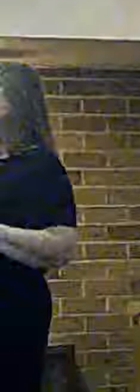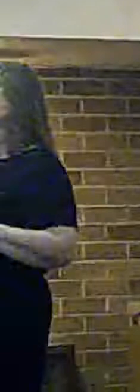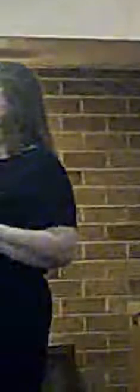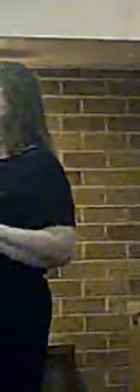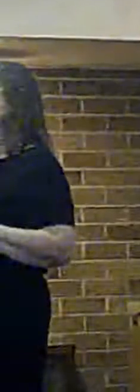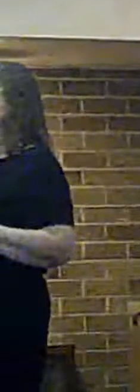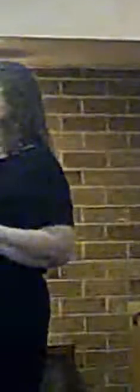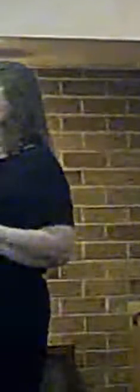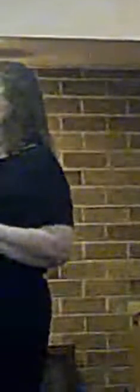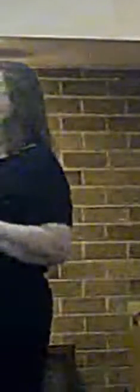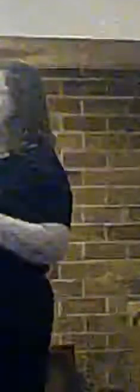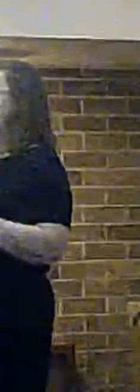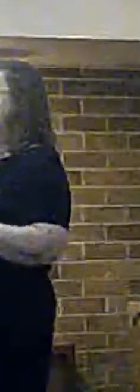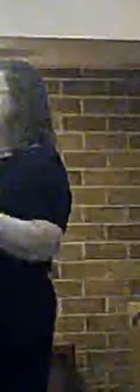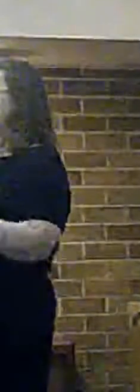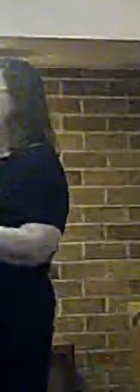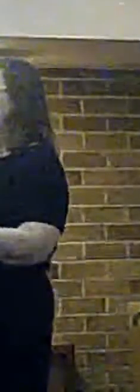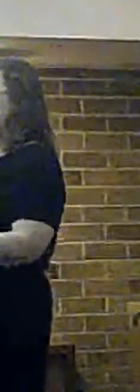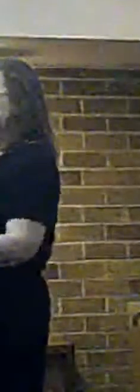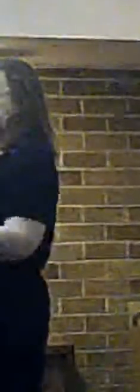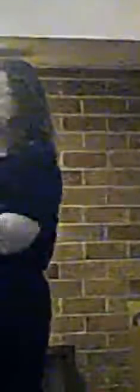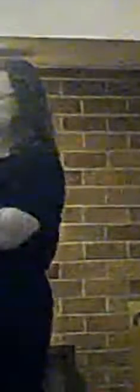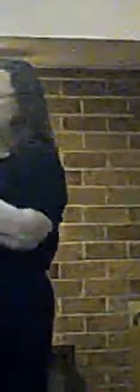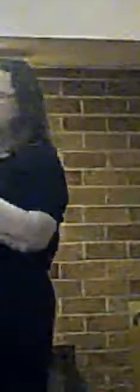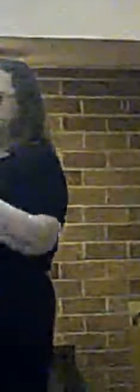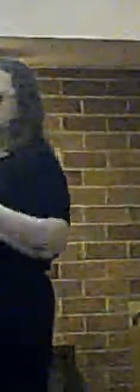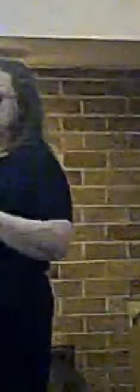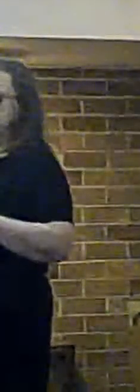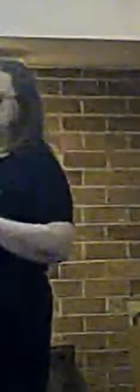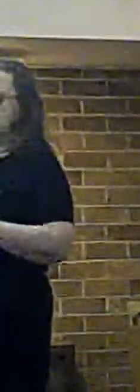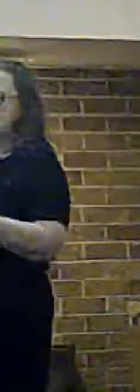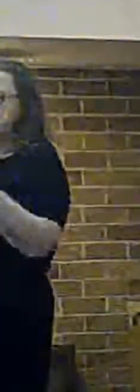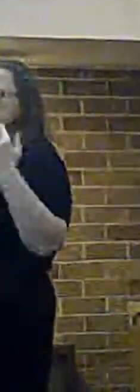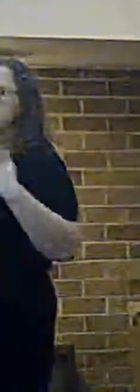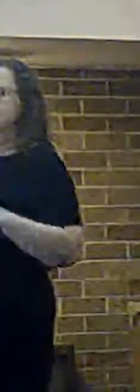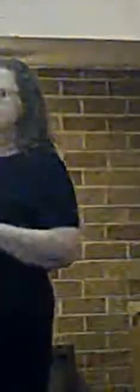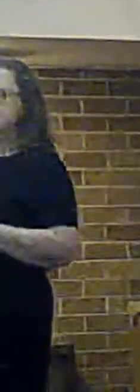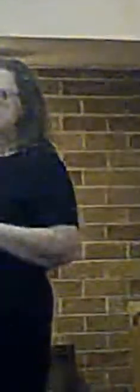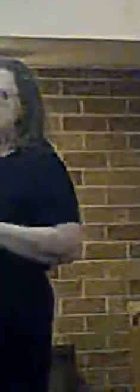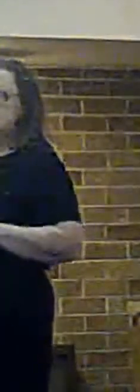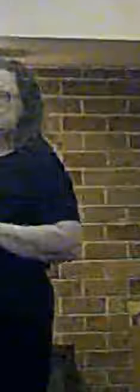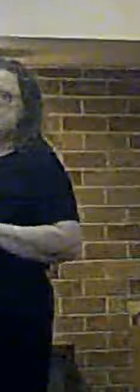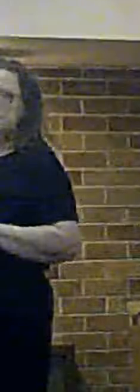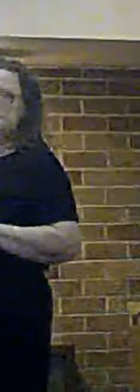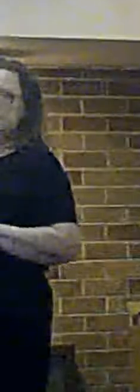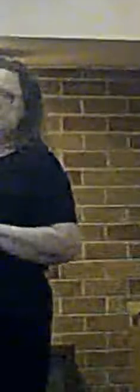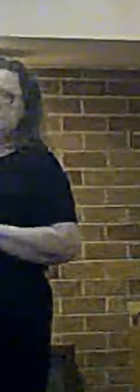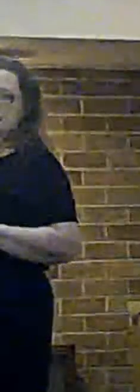operational response sense across all of Merseyside.